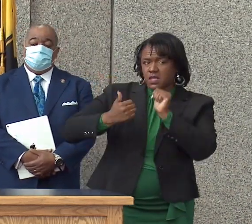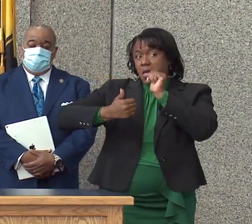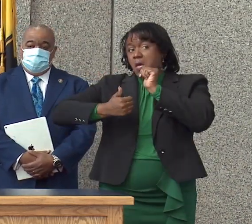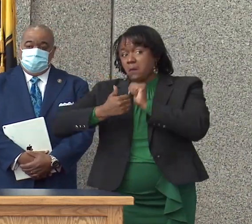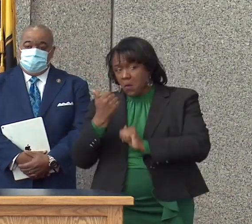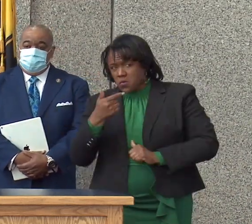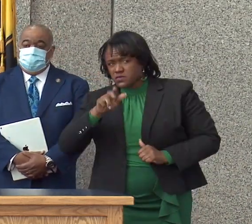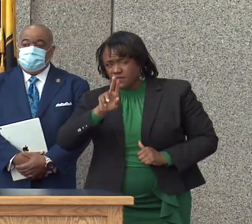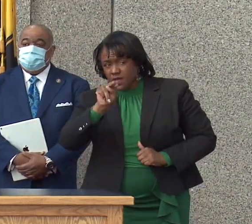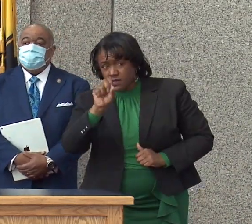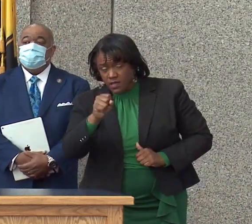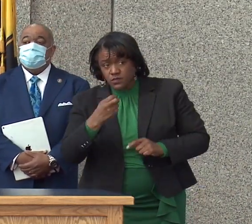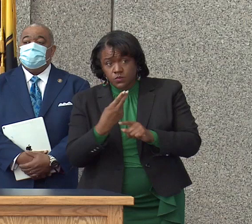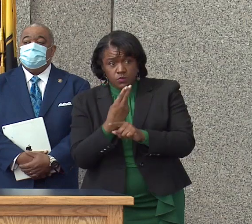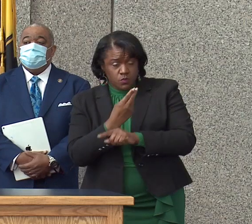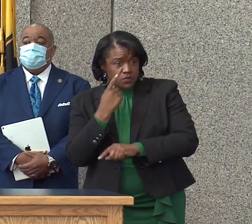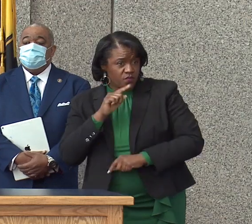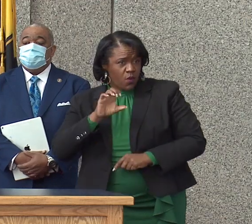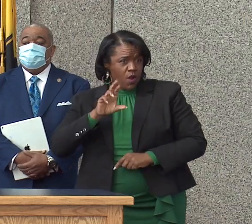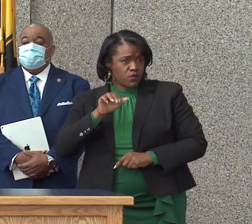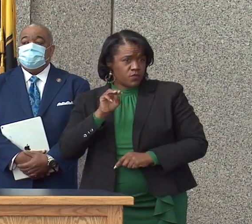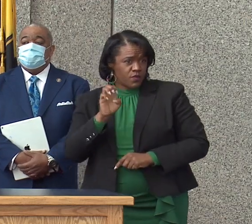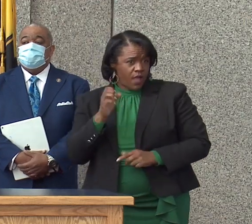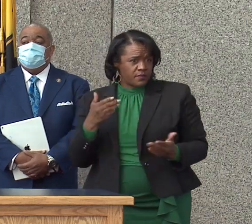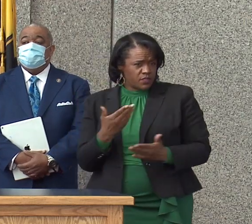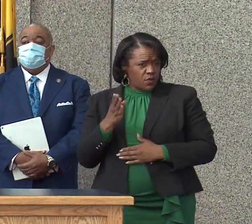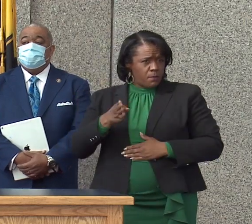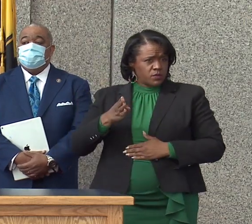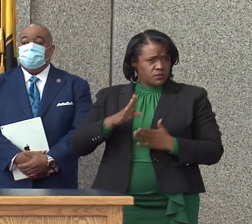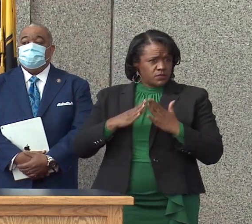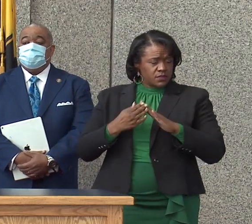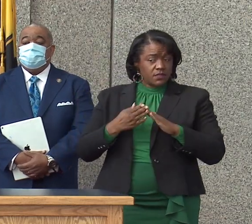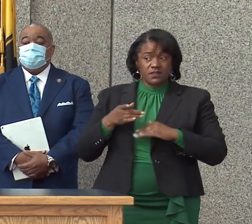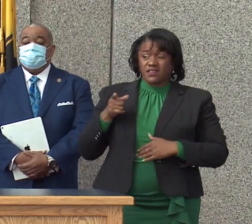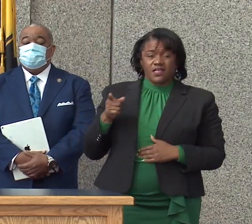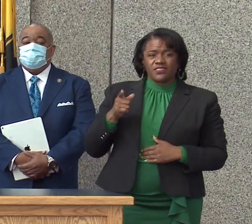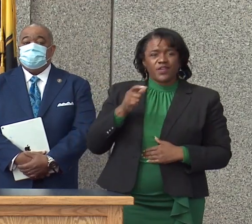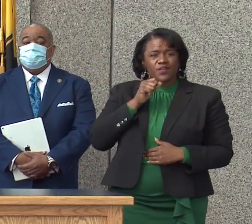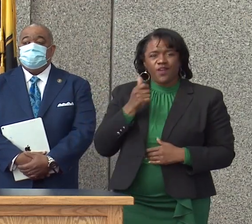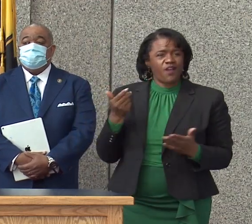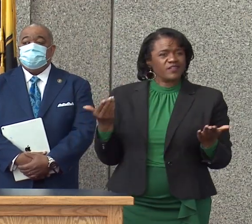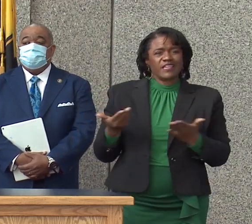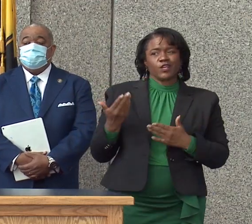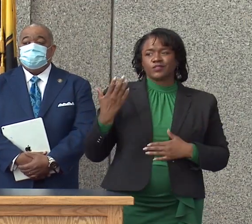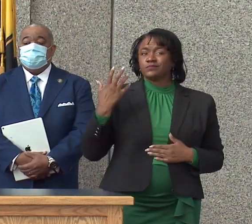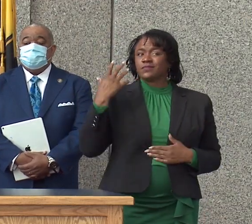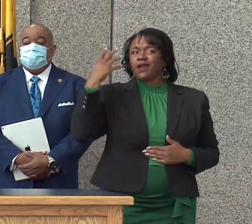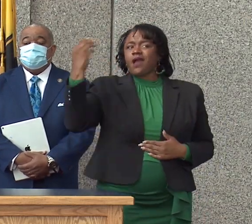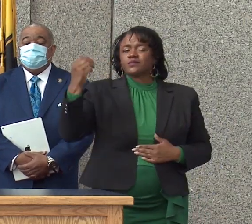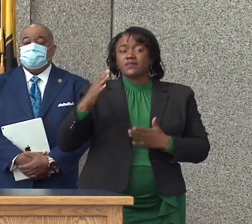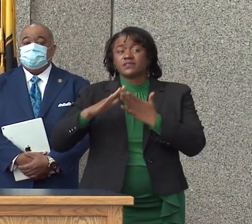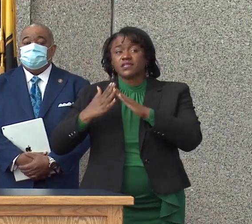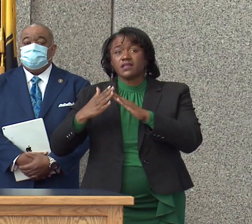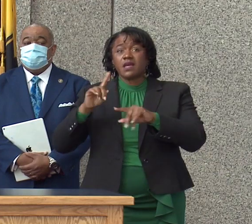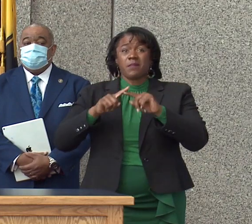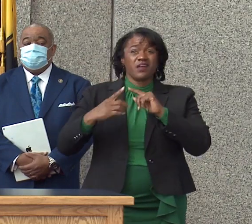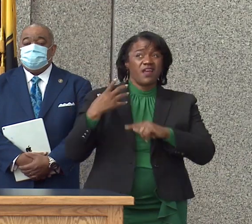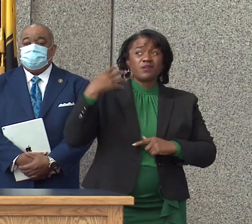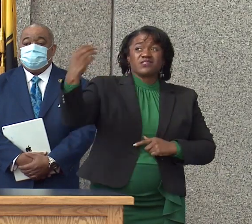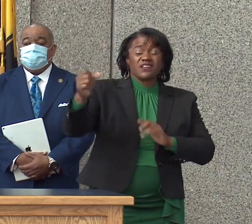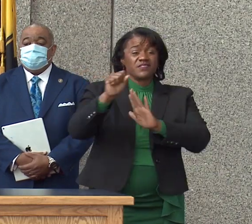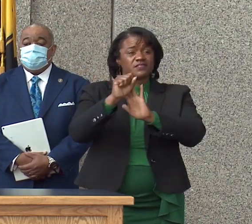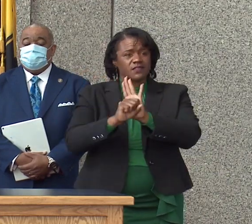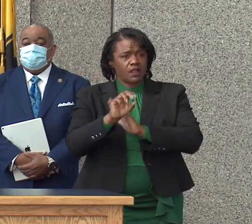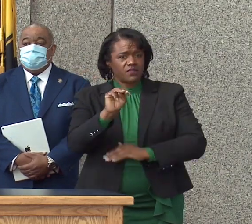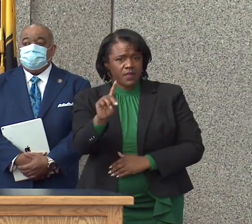Most of the guns that are used in crimes here in Baltimore City have origins not just outside of the city, but outside of the state of